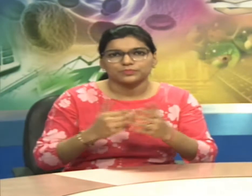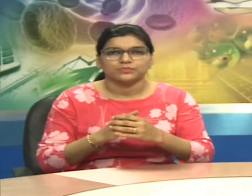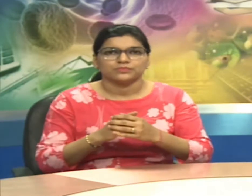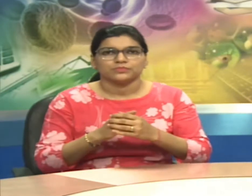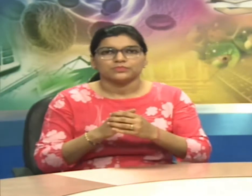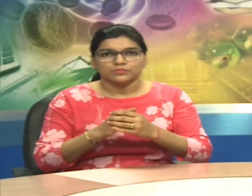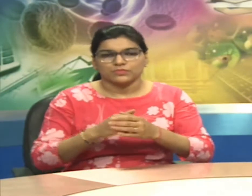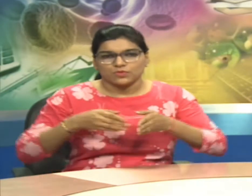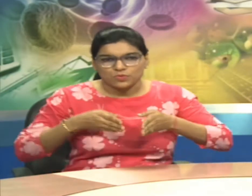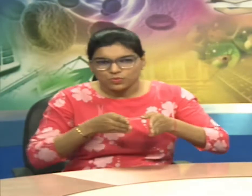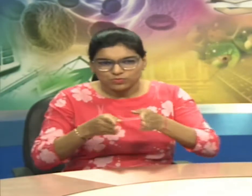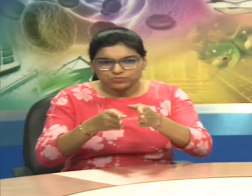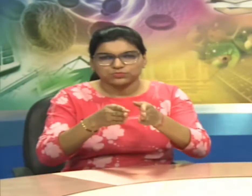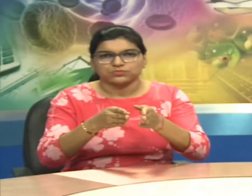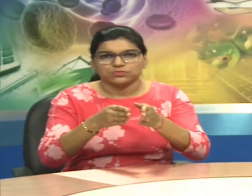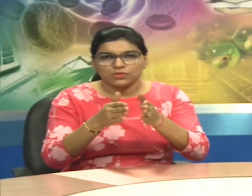First word is street.